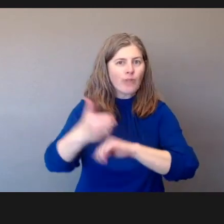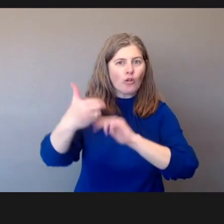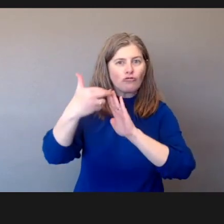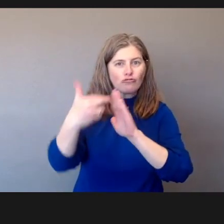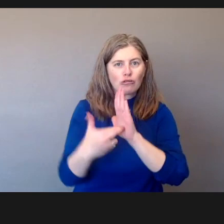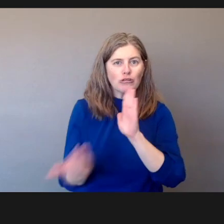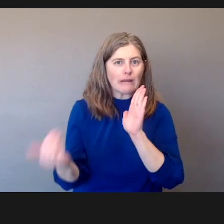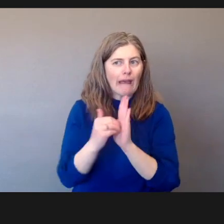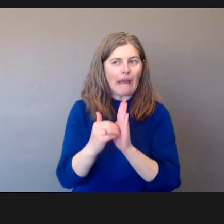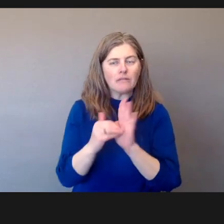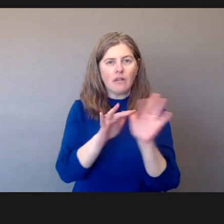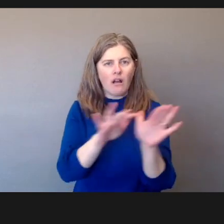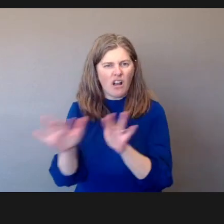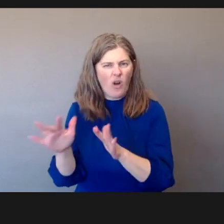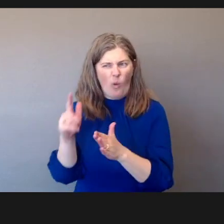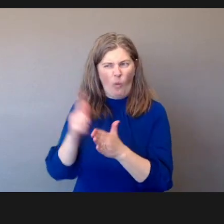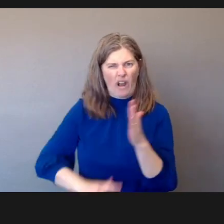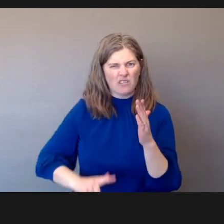the mandate?